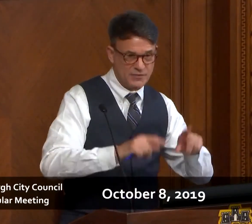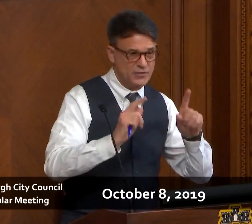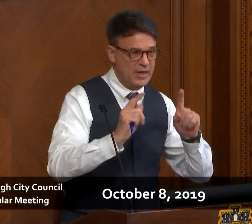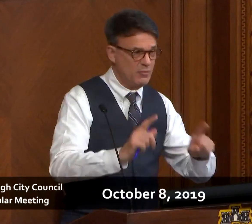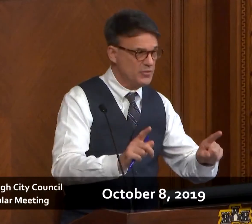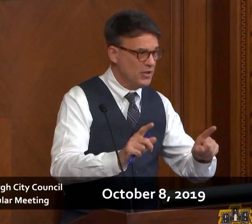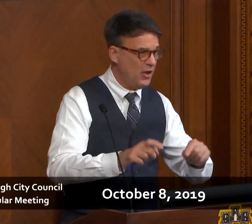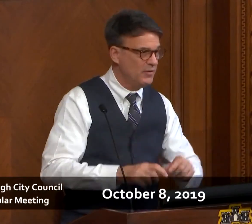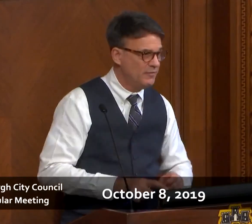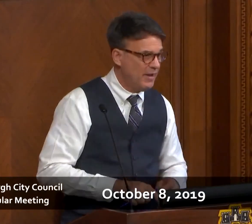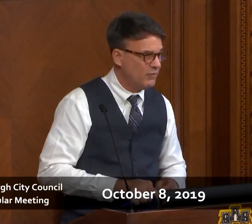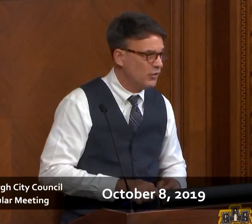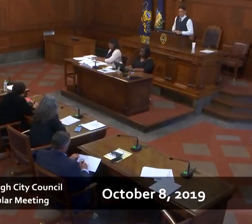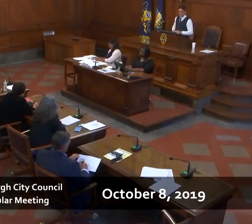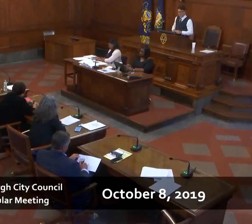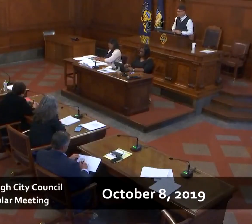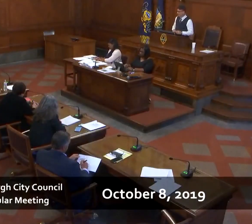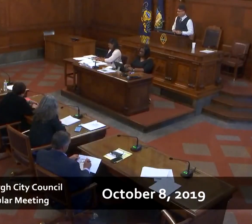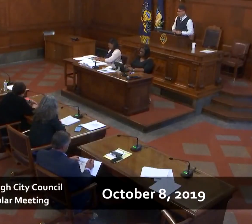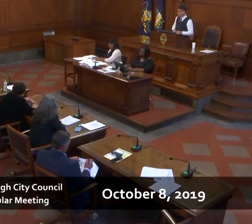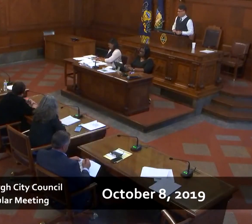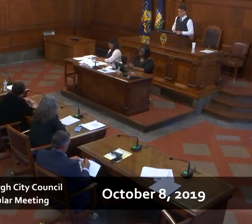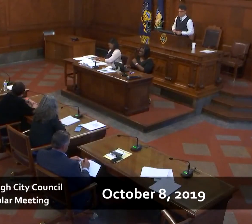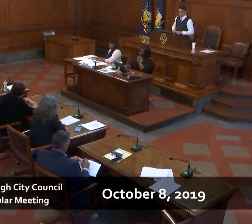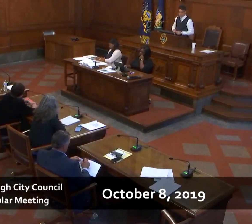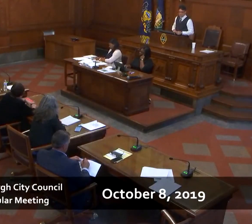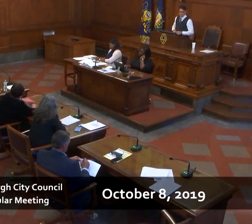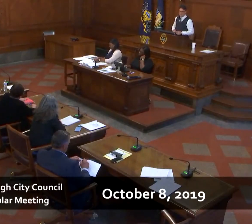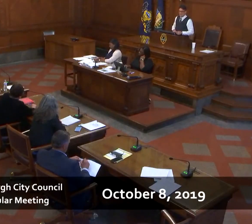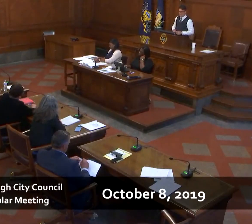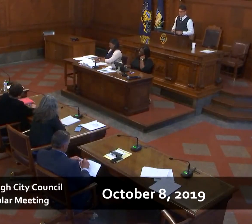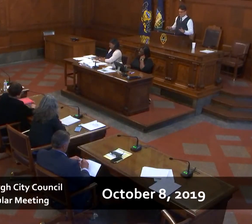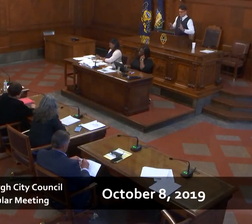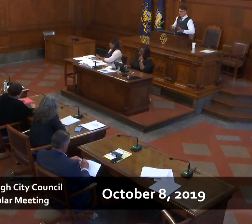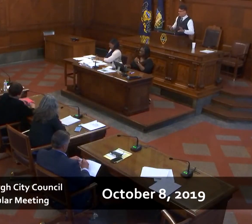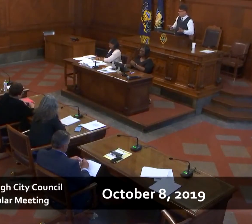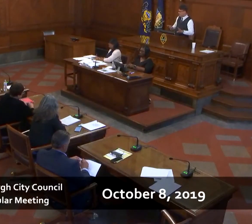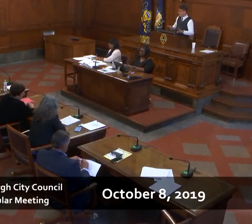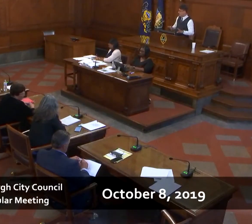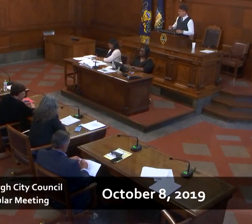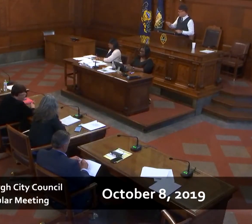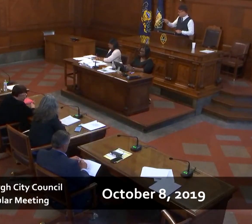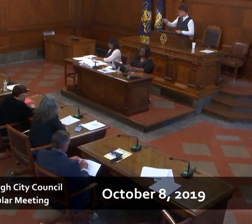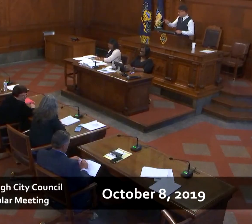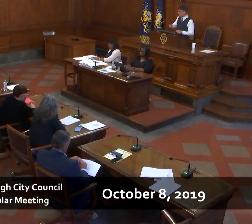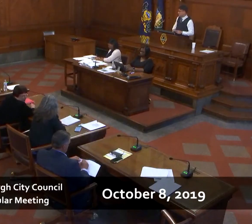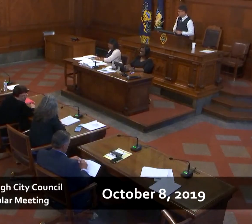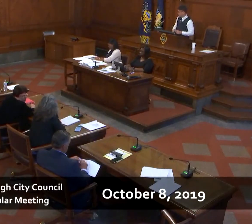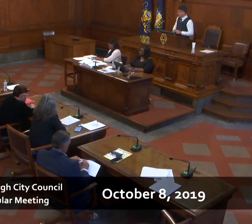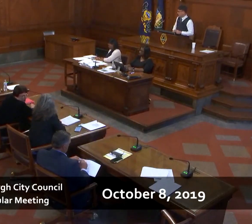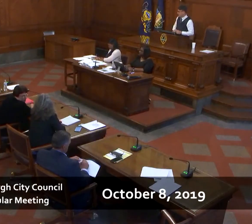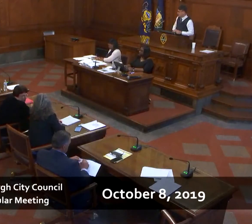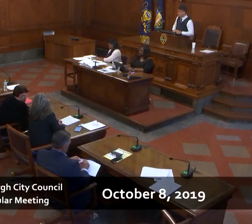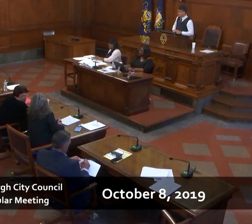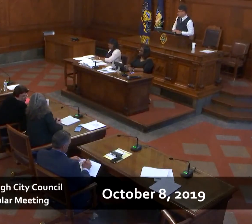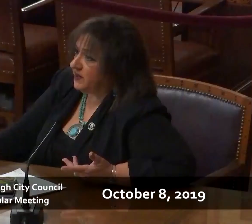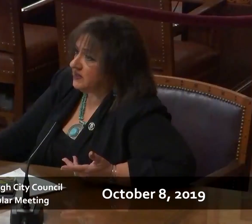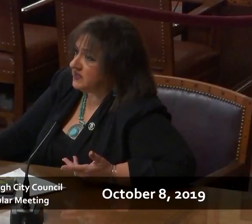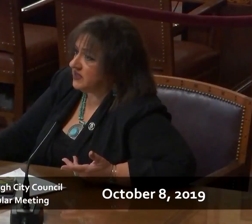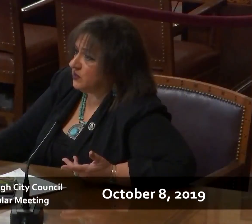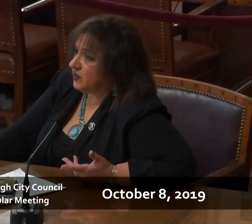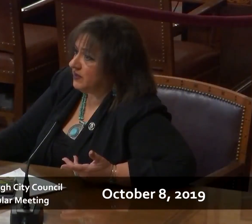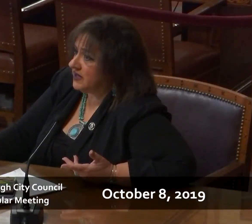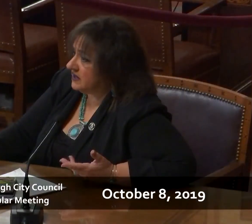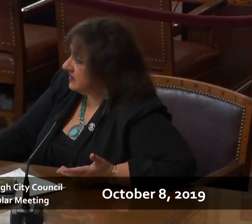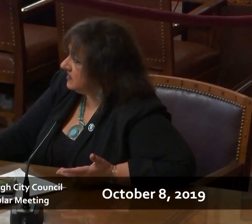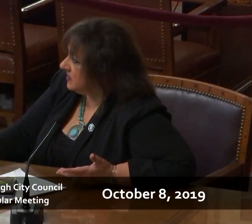in council chambers. All in favor? Aye. Opposed? Abstentions? Okay. Motion for the public hearing. And I'd like passes. To have that in the evening as well, because